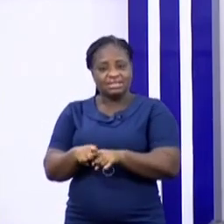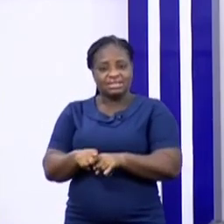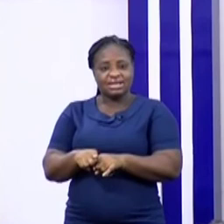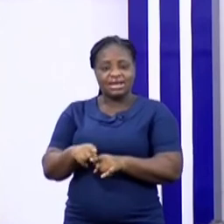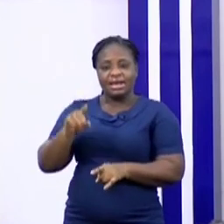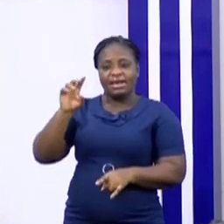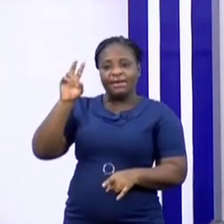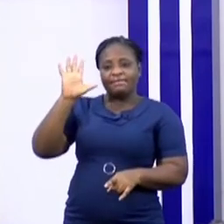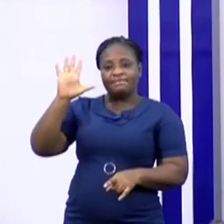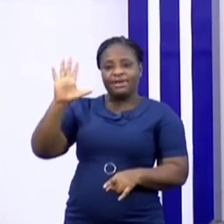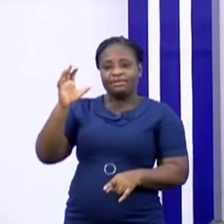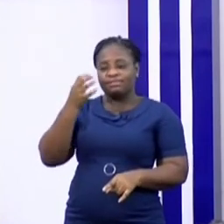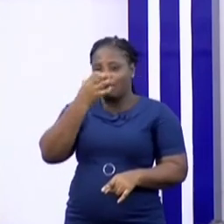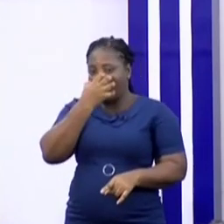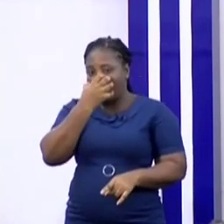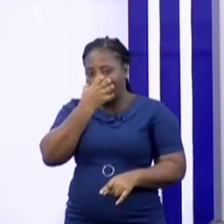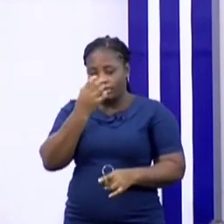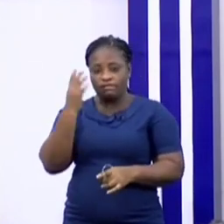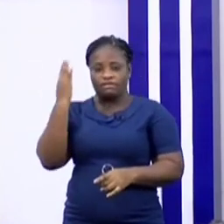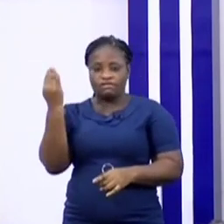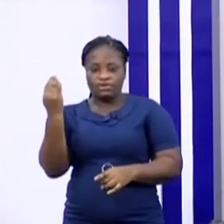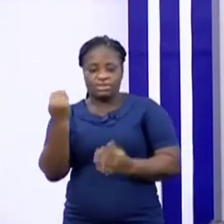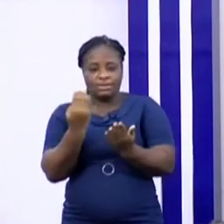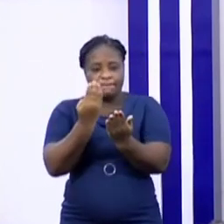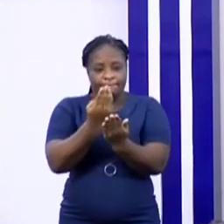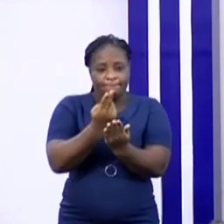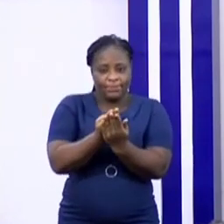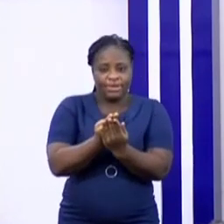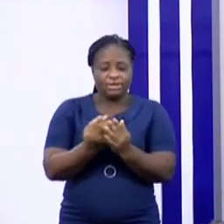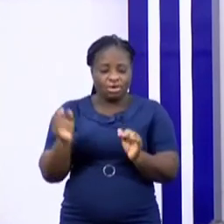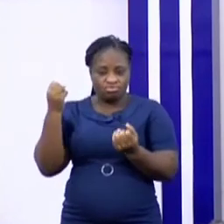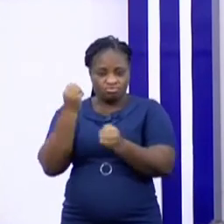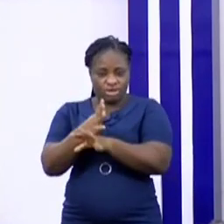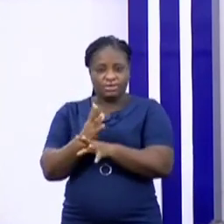5 ICUs and 14 beds, and they are ready for use.